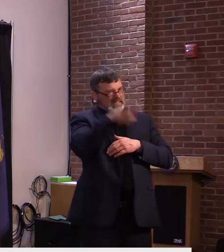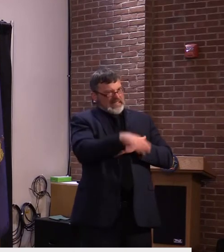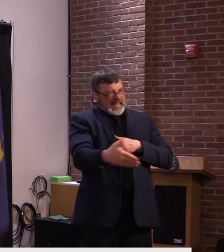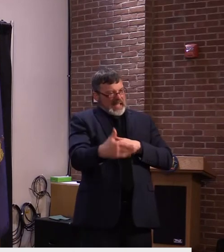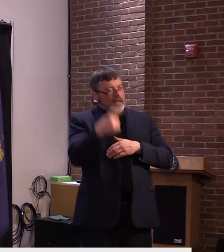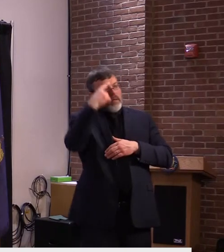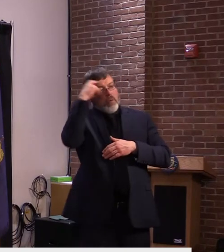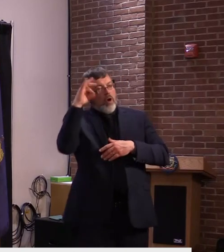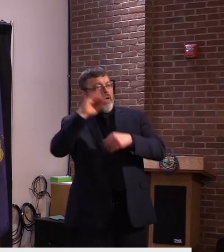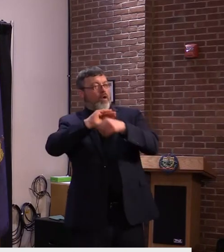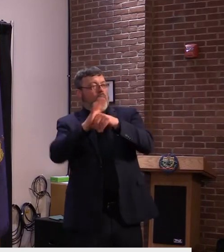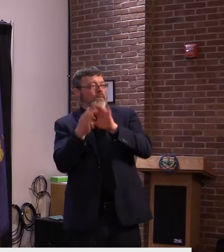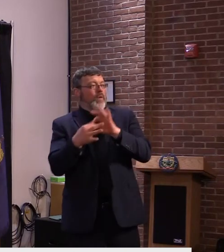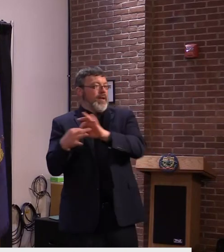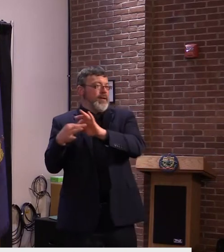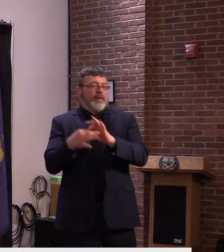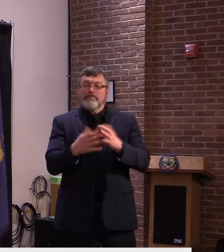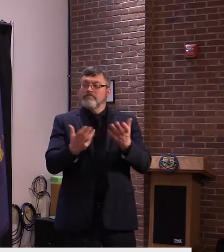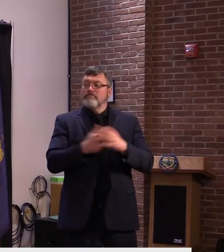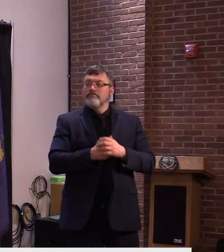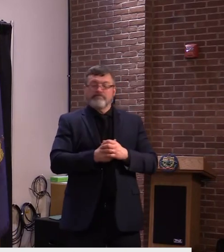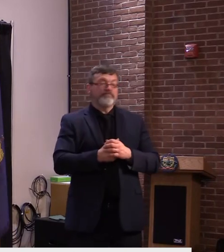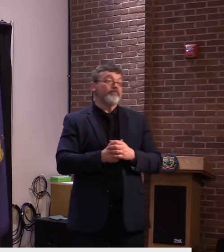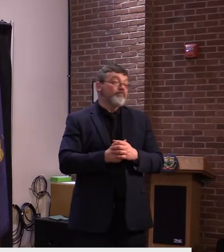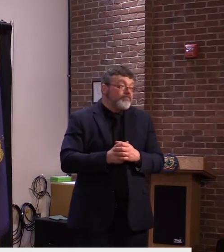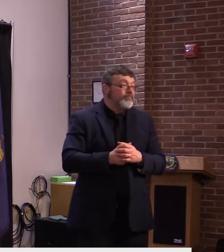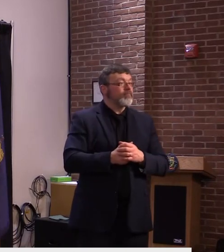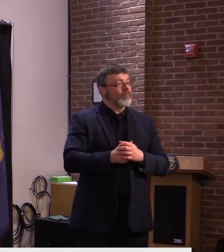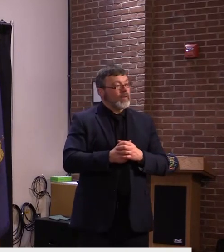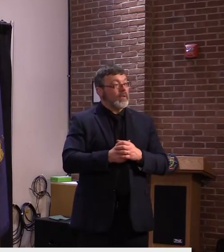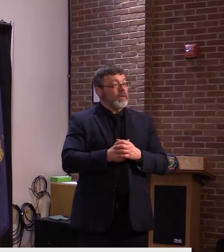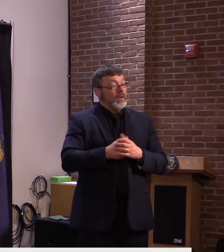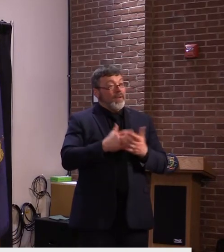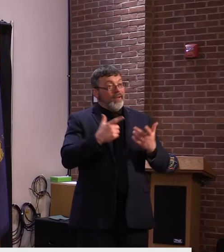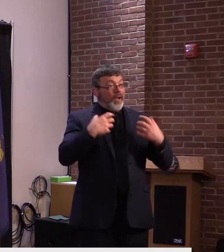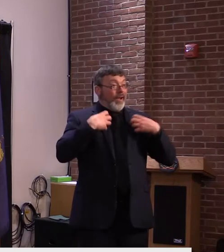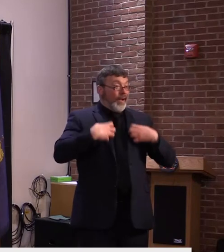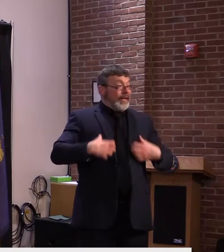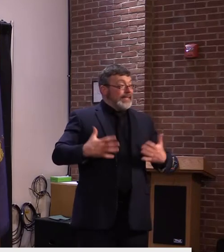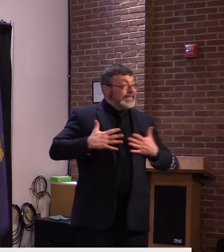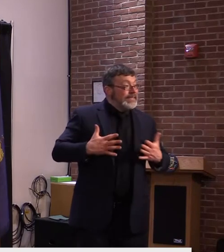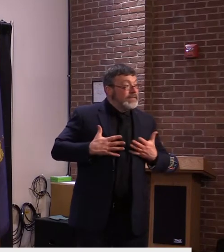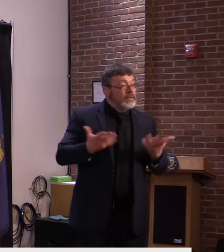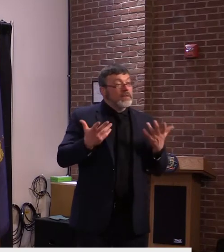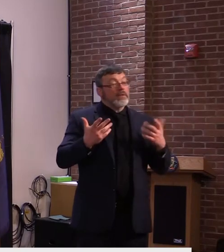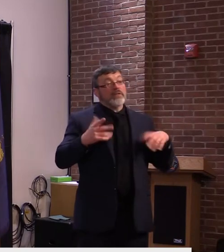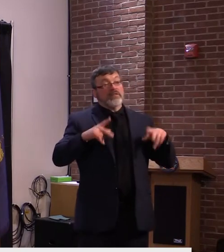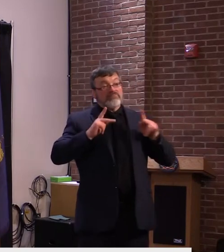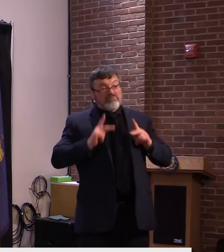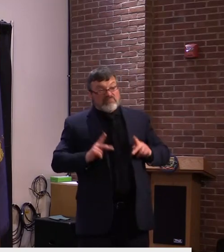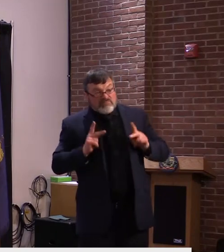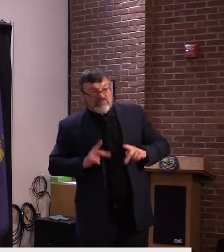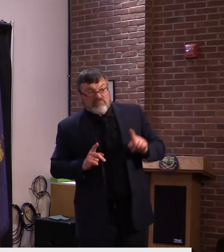think possible, whether that be respiratory failure, pneumonia,